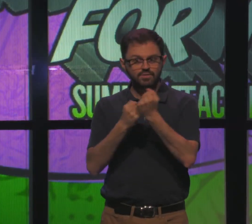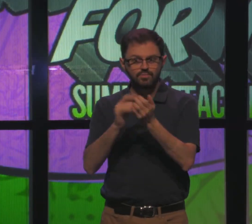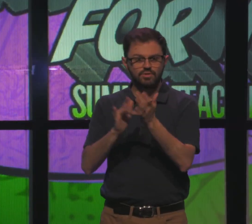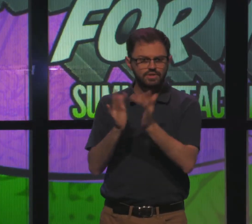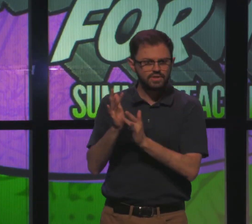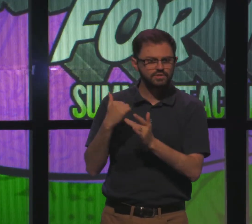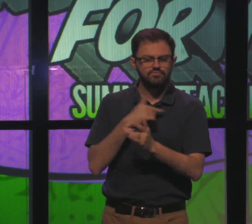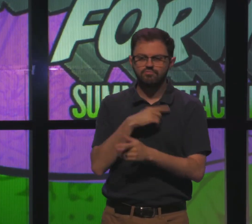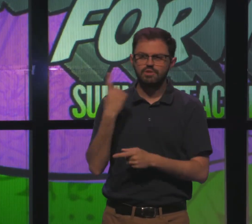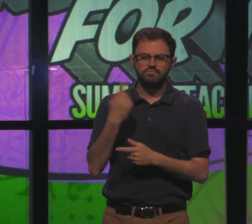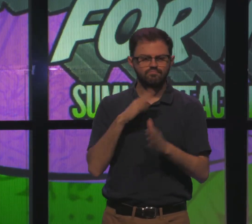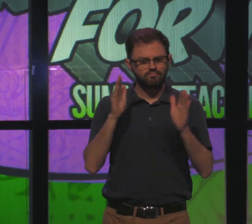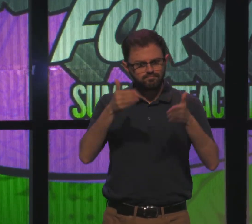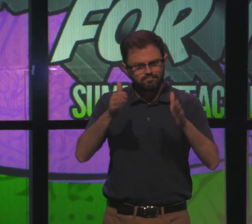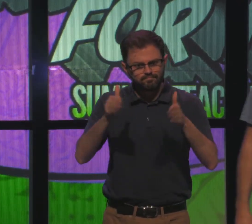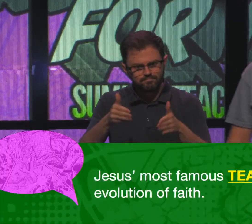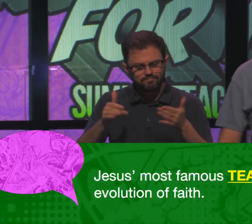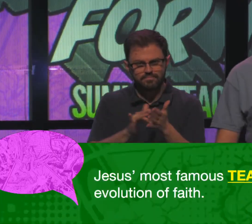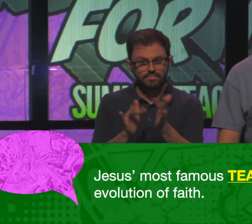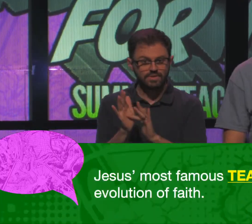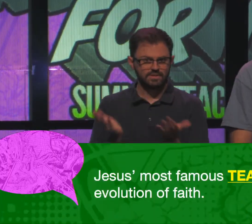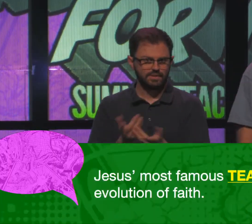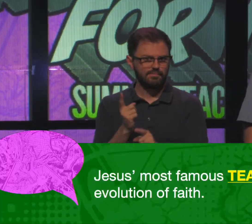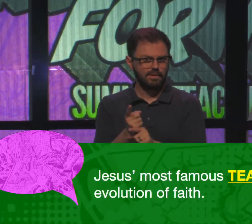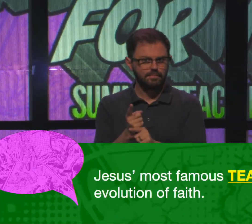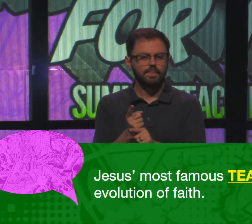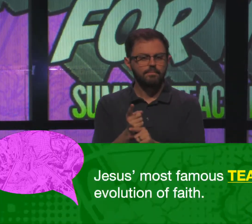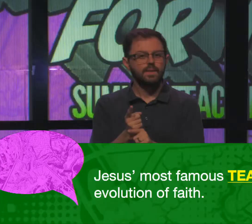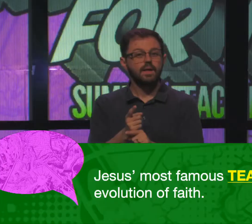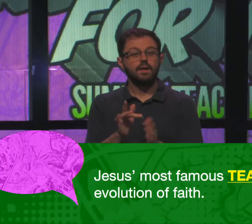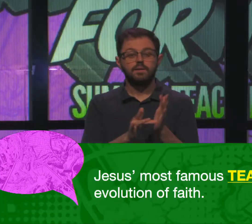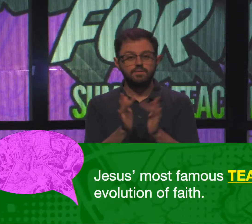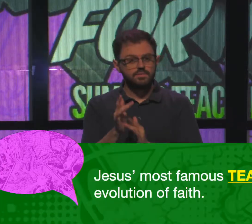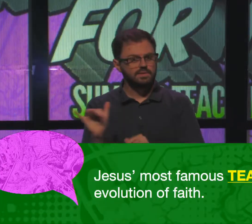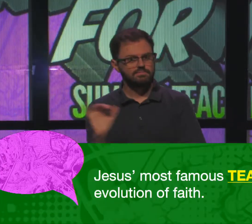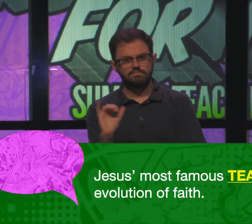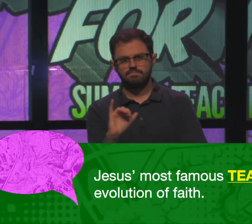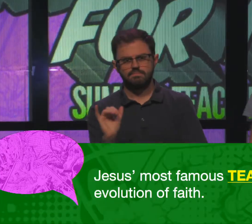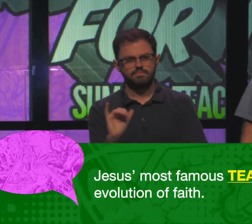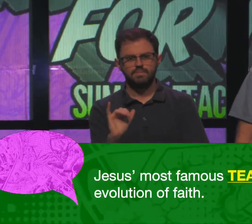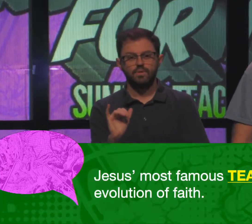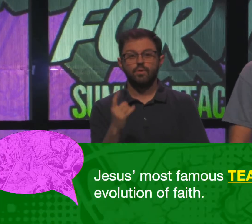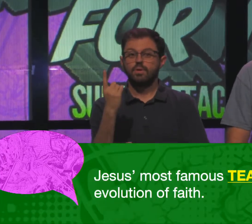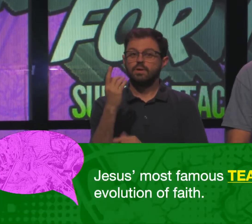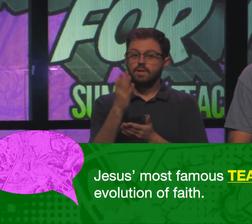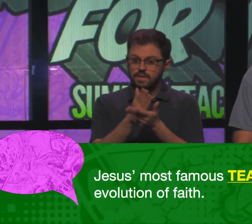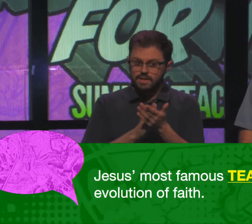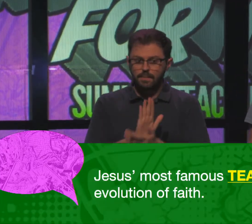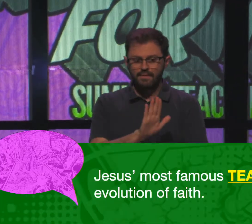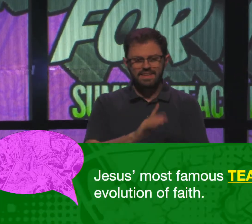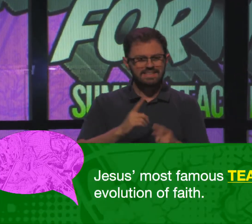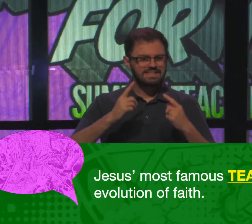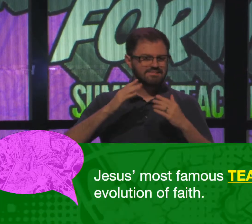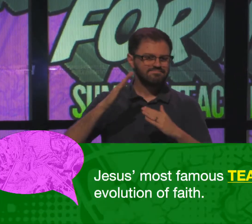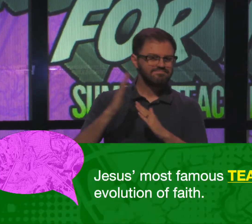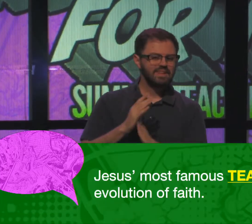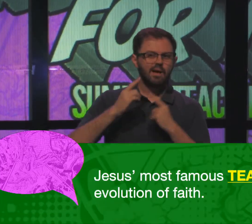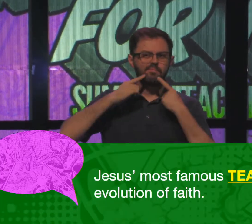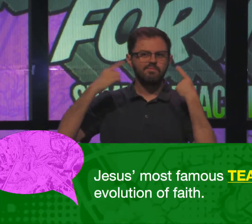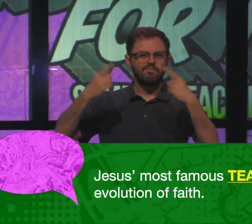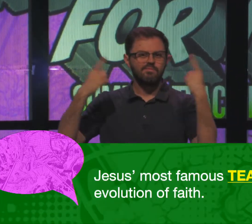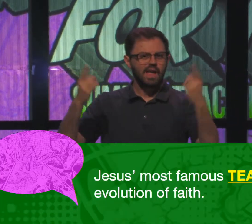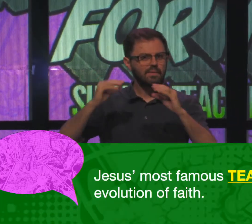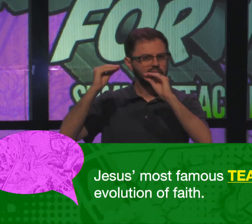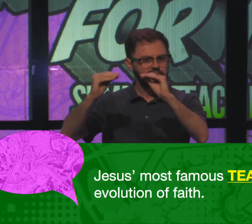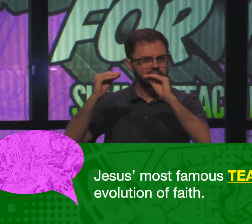about Jesus here. Jesus really does this. Like, Jesus' most famous teachings required an evolution of faith to